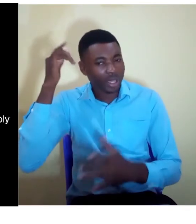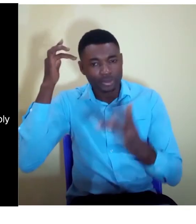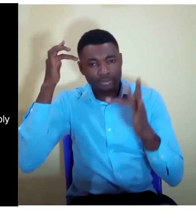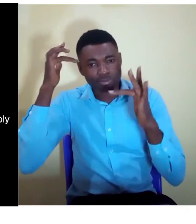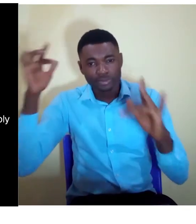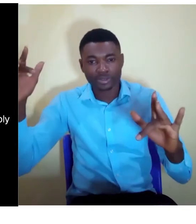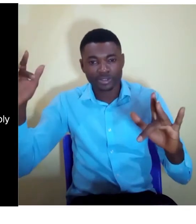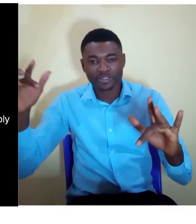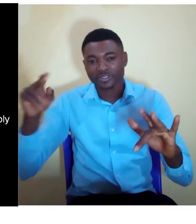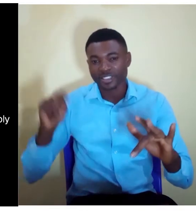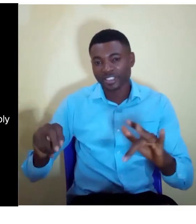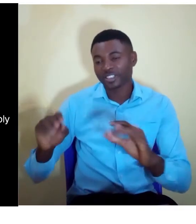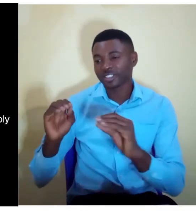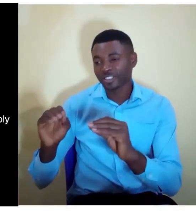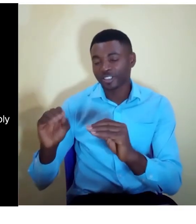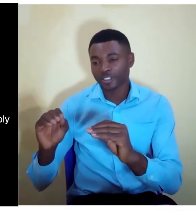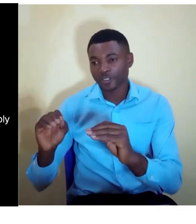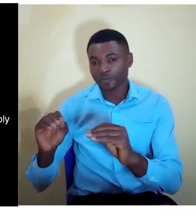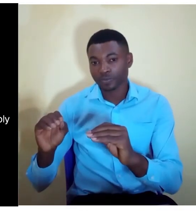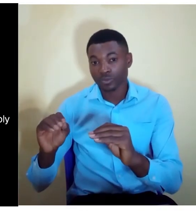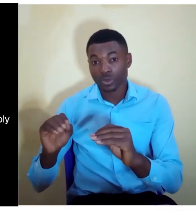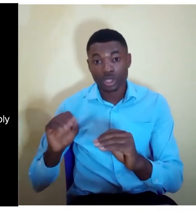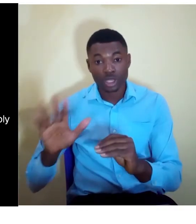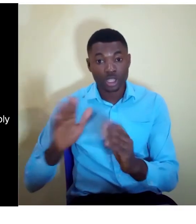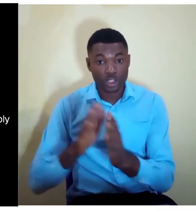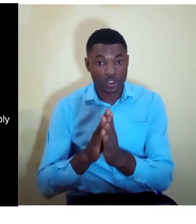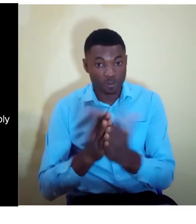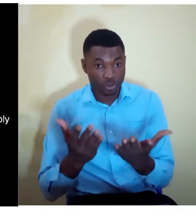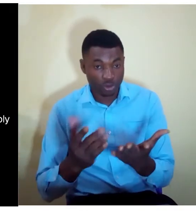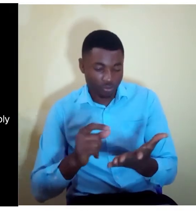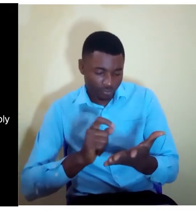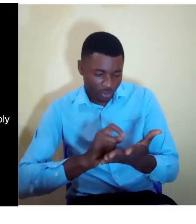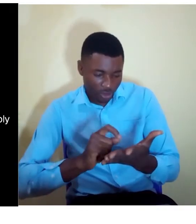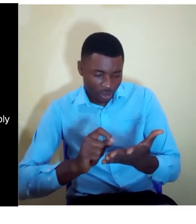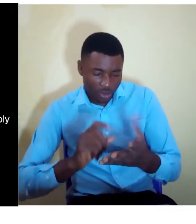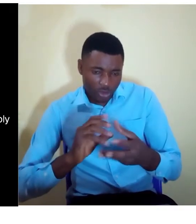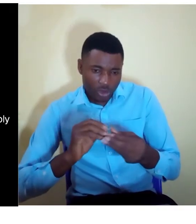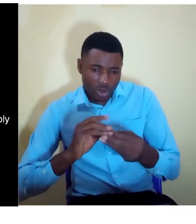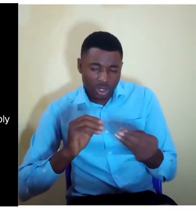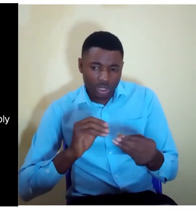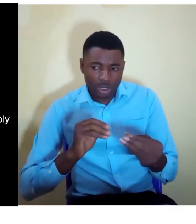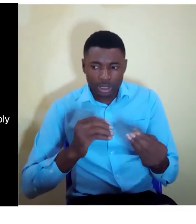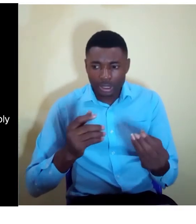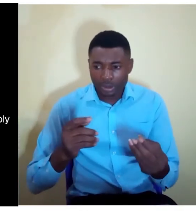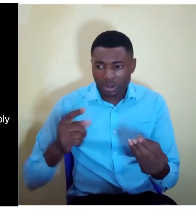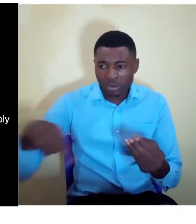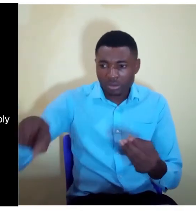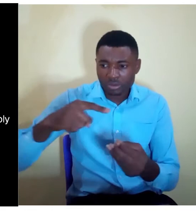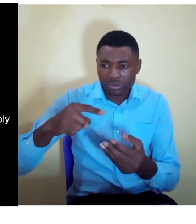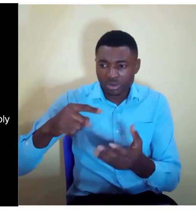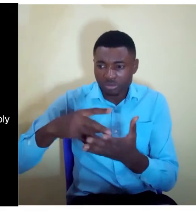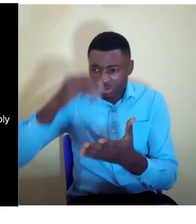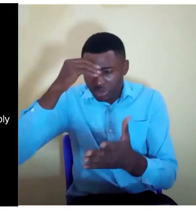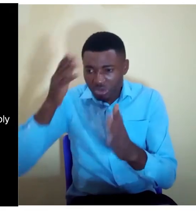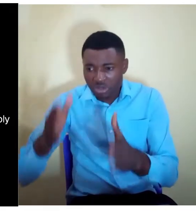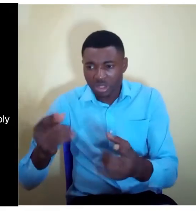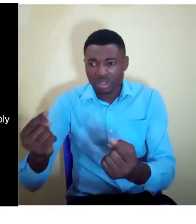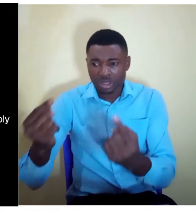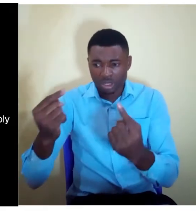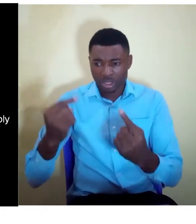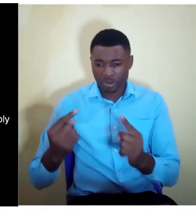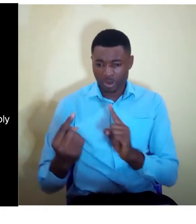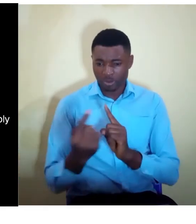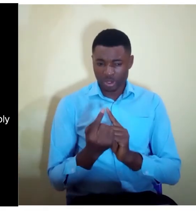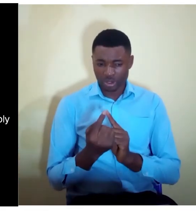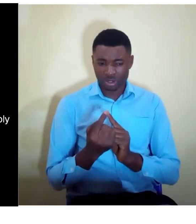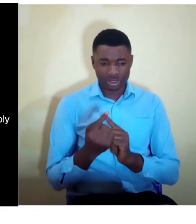minds. In his literature, he said, encouraging results show that students who came to us with blank minds, so